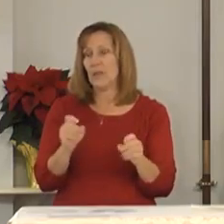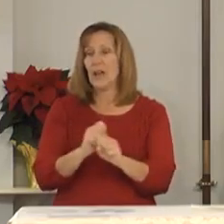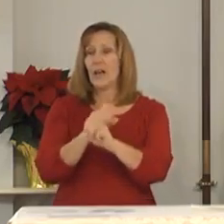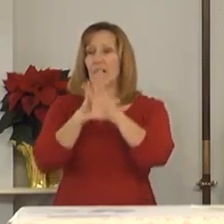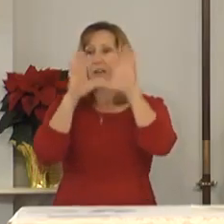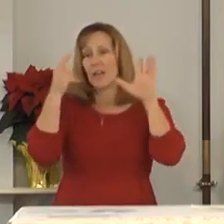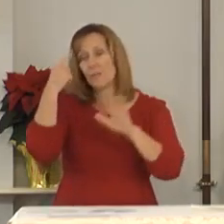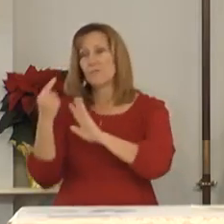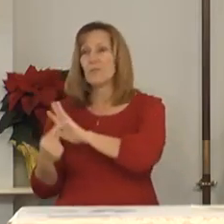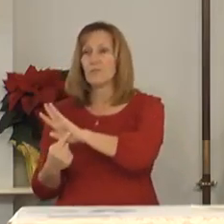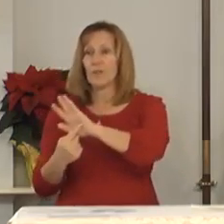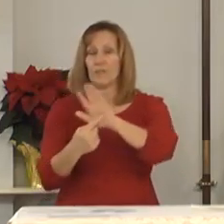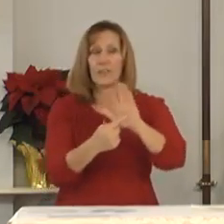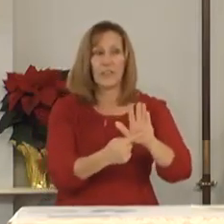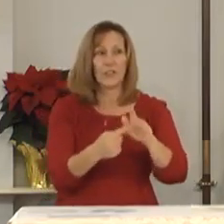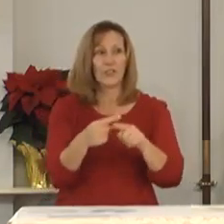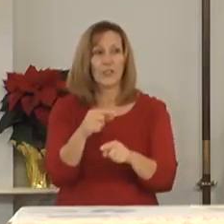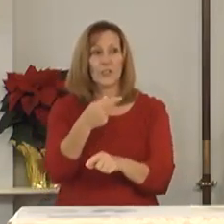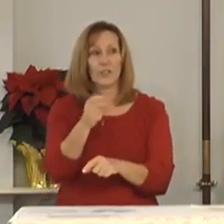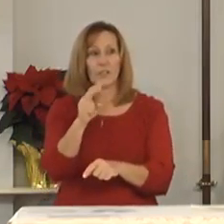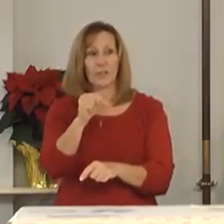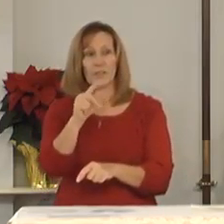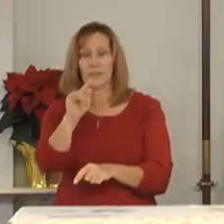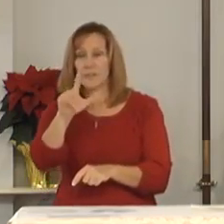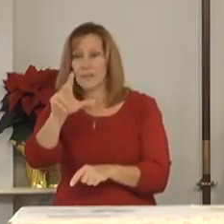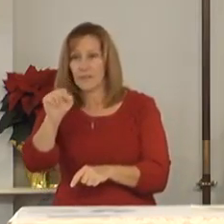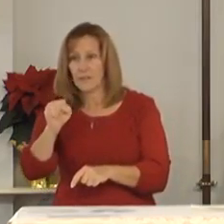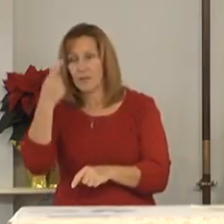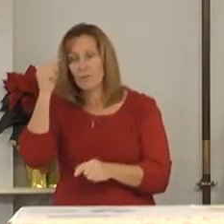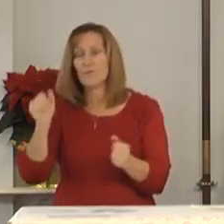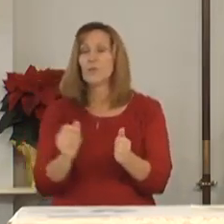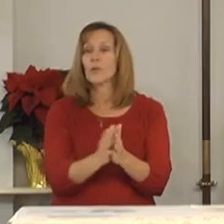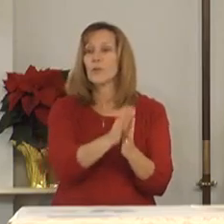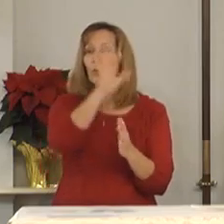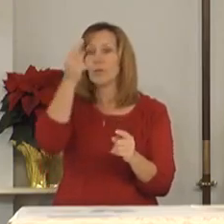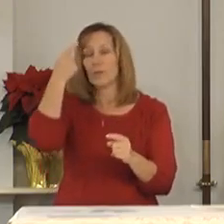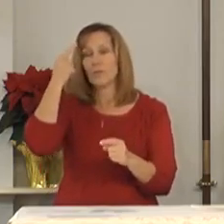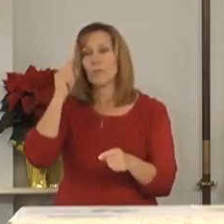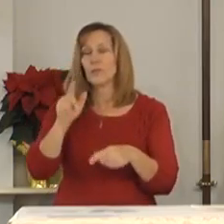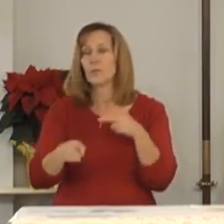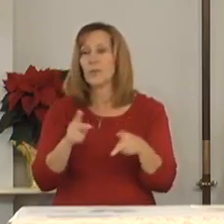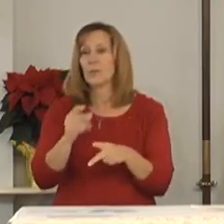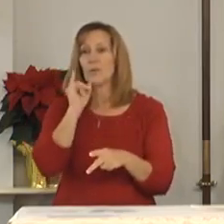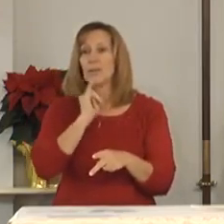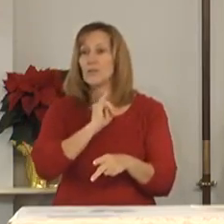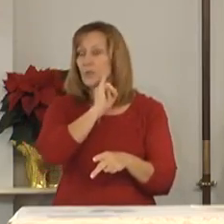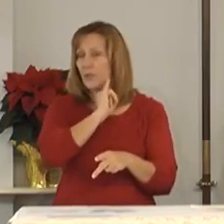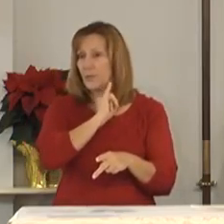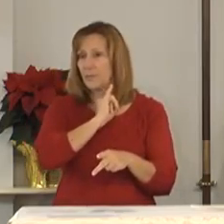for revelation to the Gentiles and for glory to your people Israel.